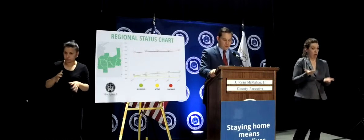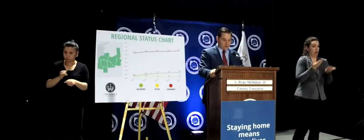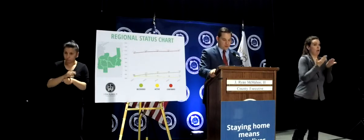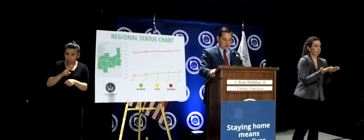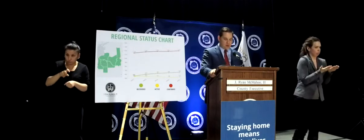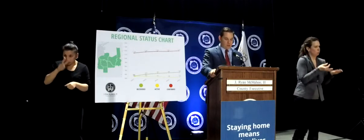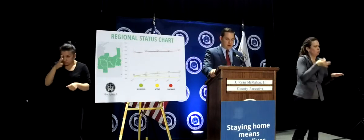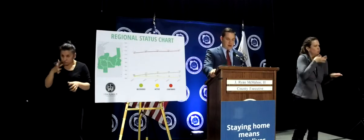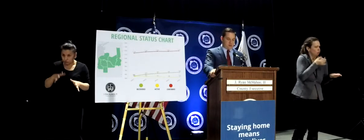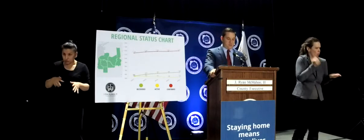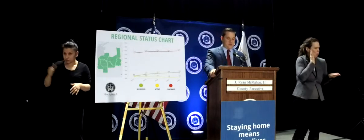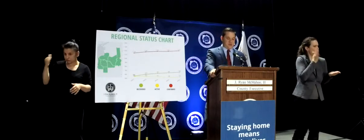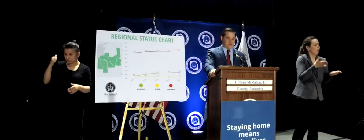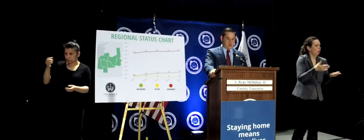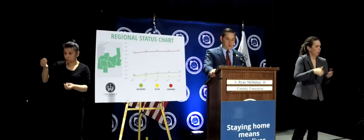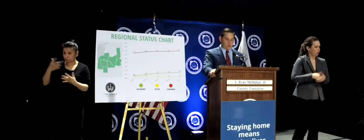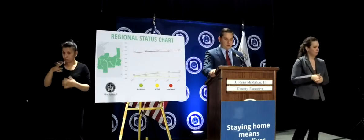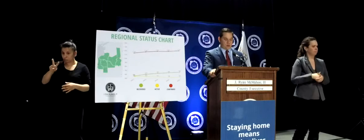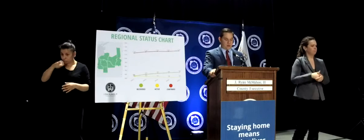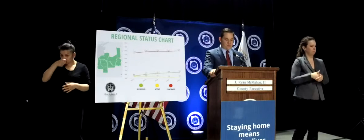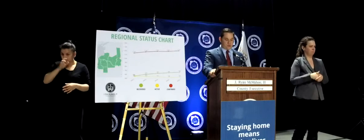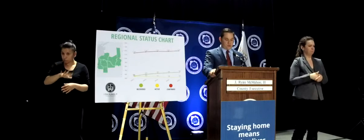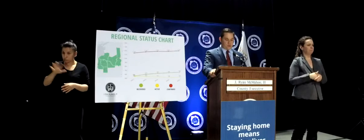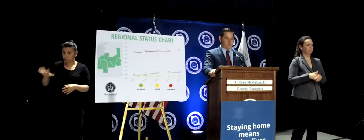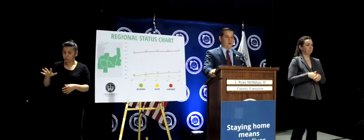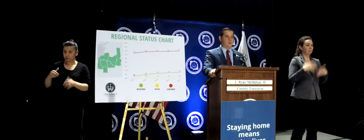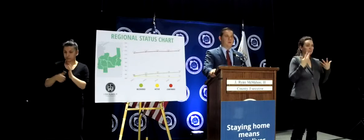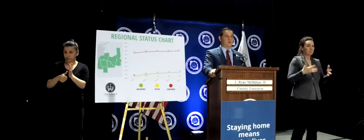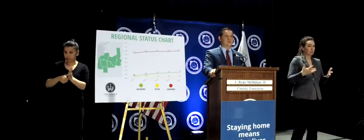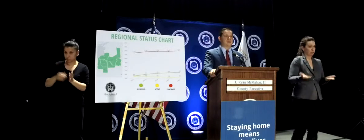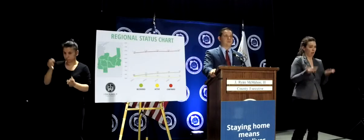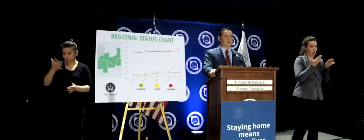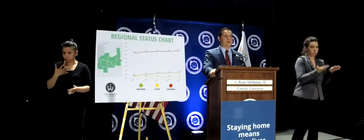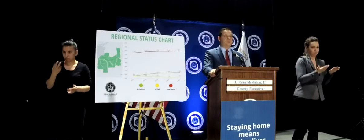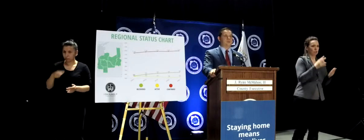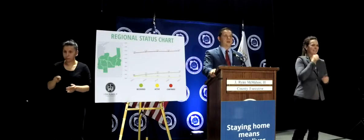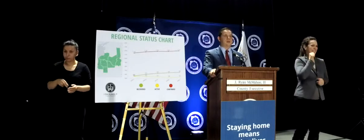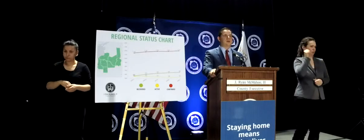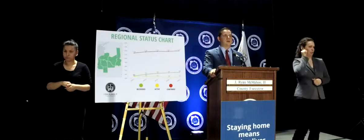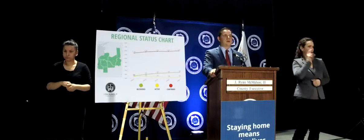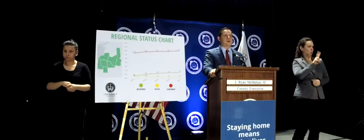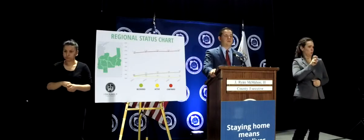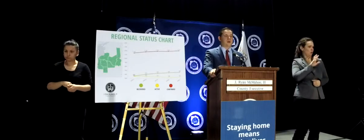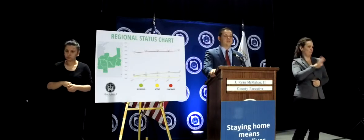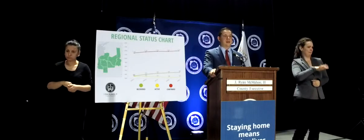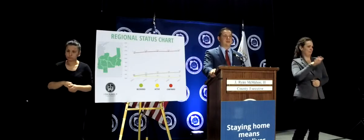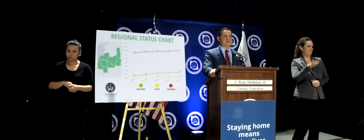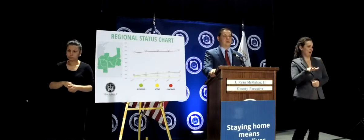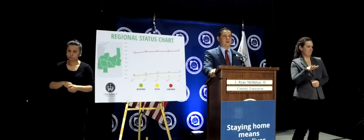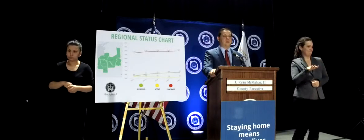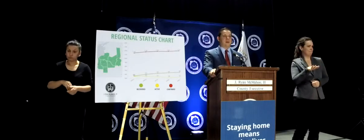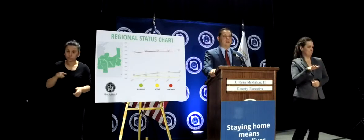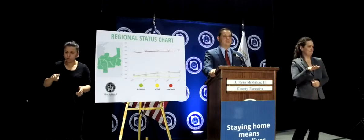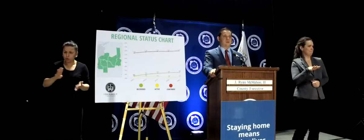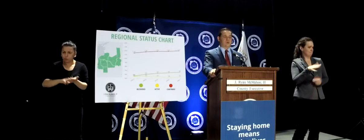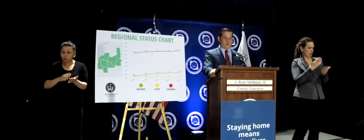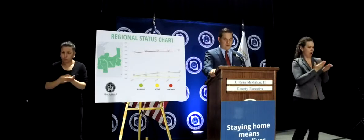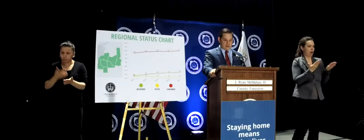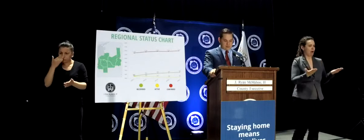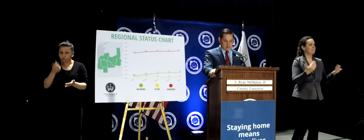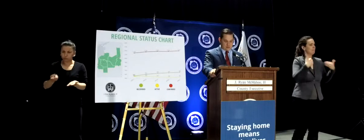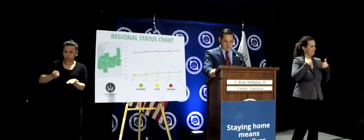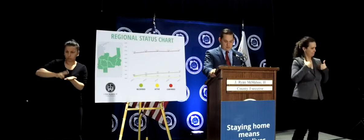yesterday. Right now the percentages are holding pretty true. Around 7.8% of our tests come back positive